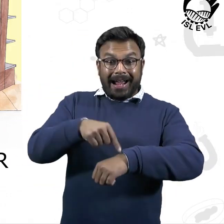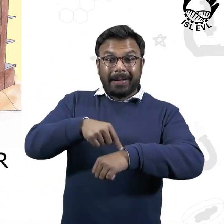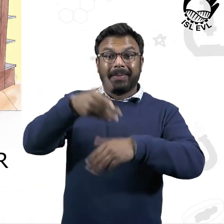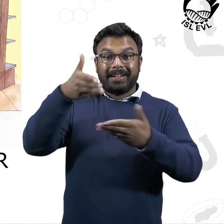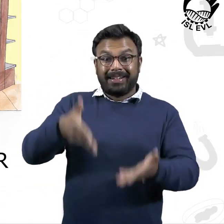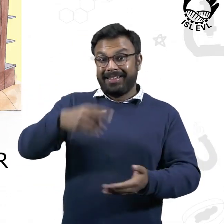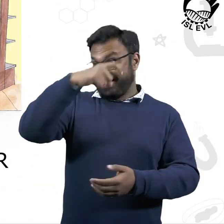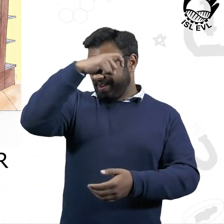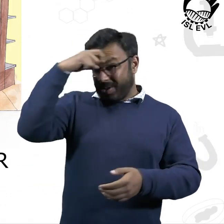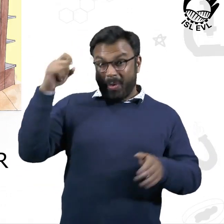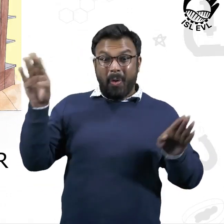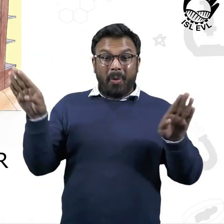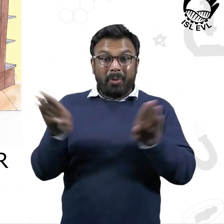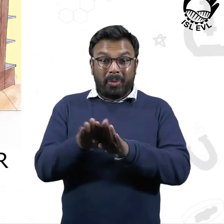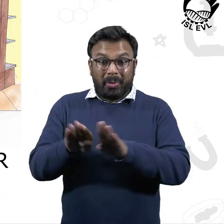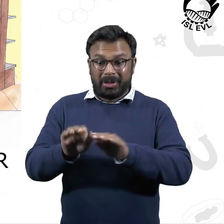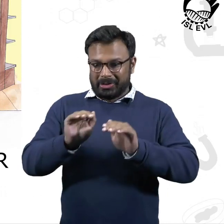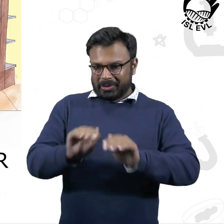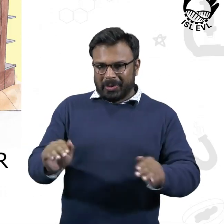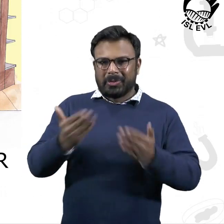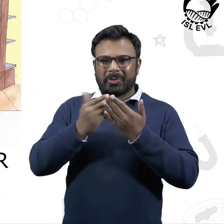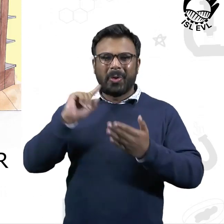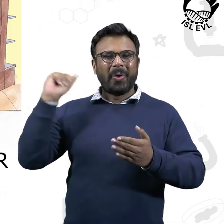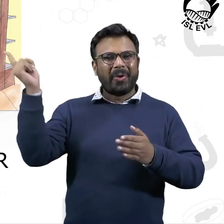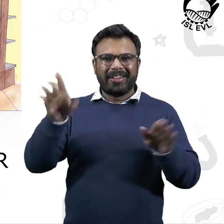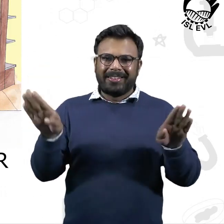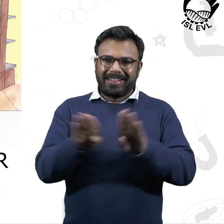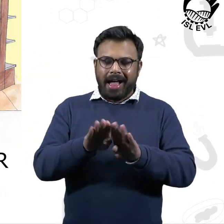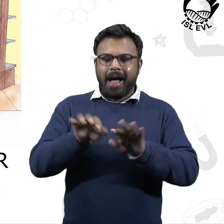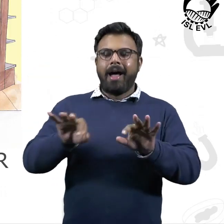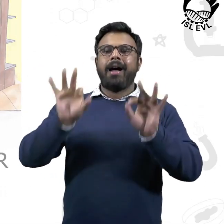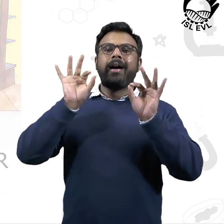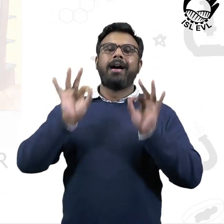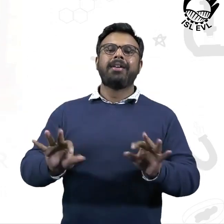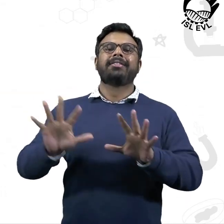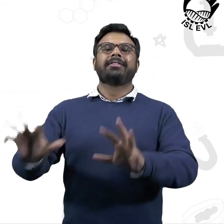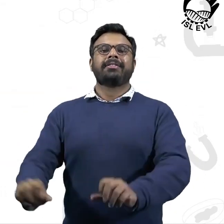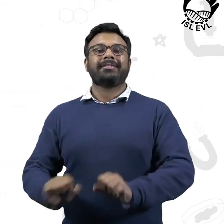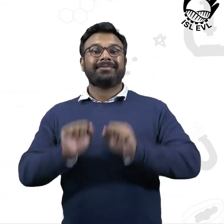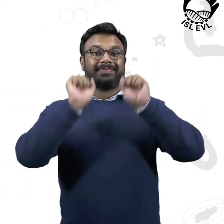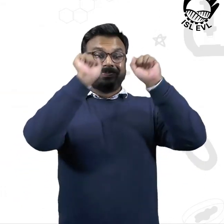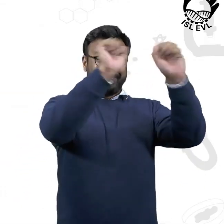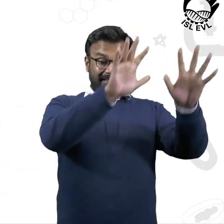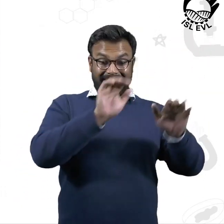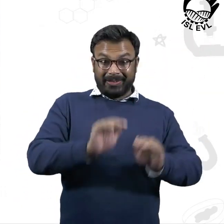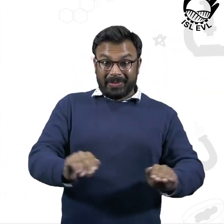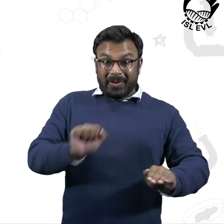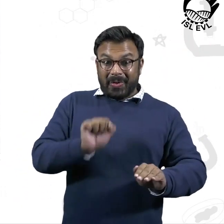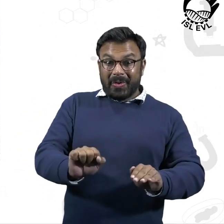During the summer holidays, she used to send the kids to their